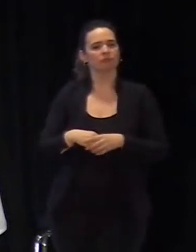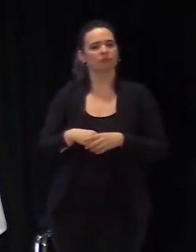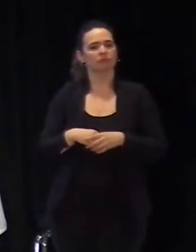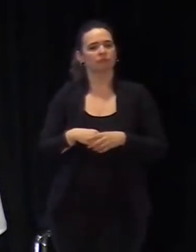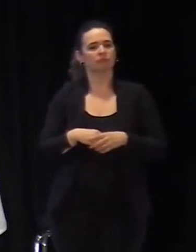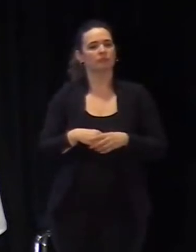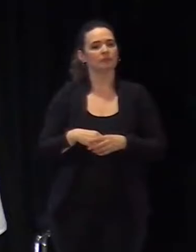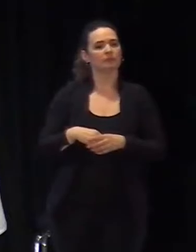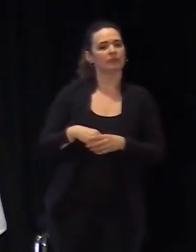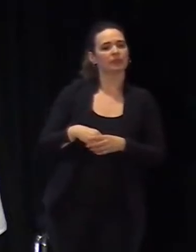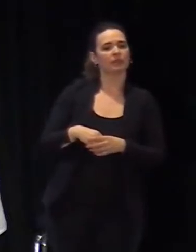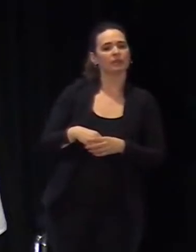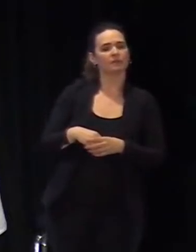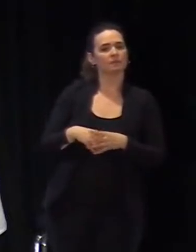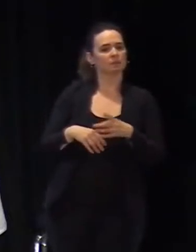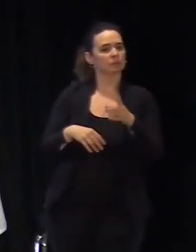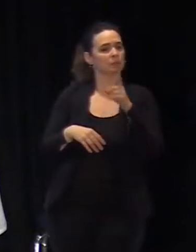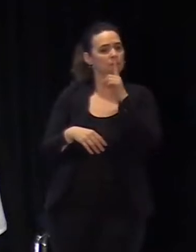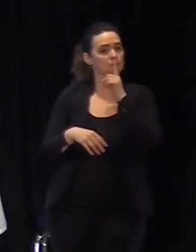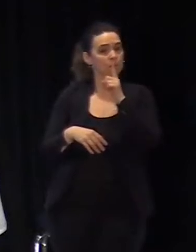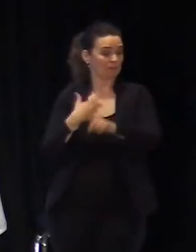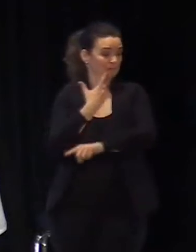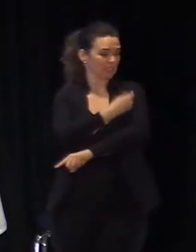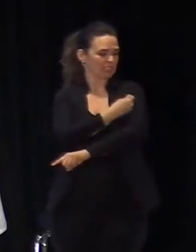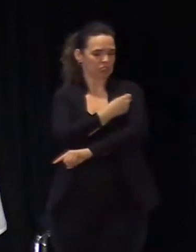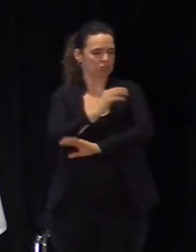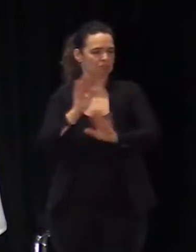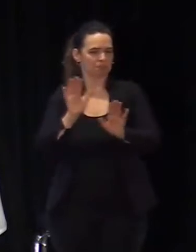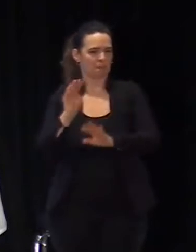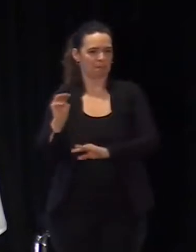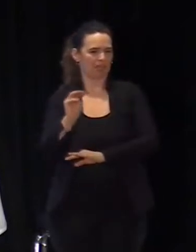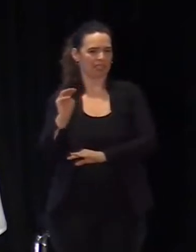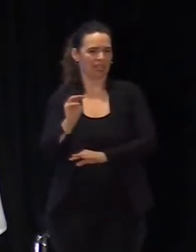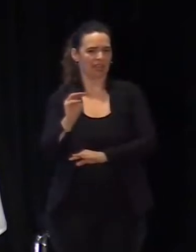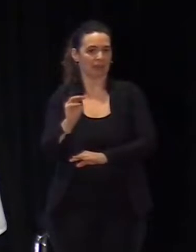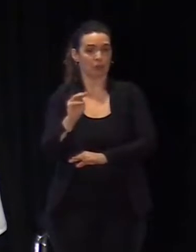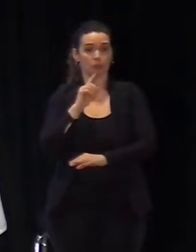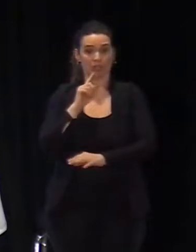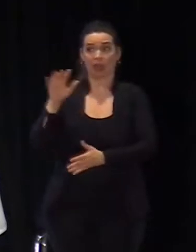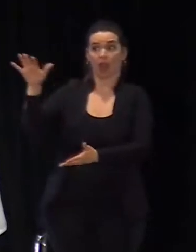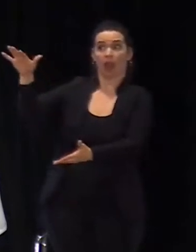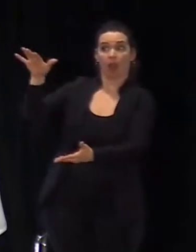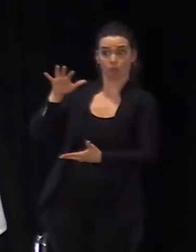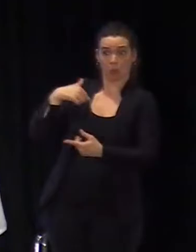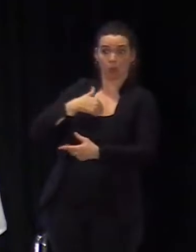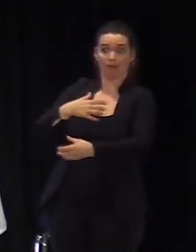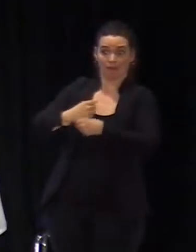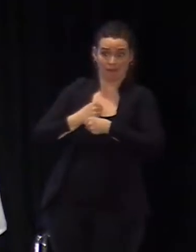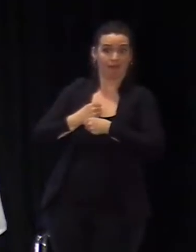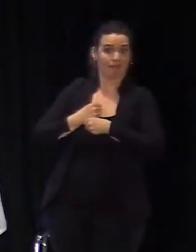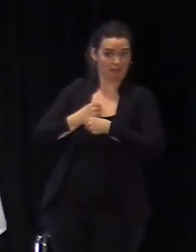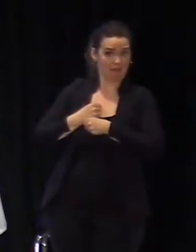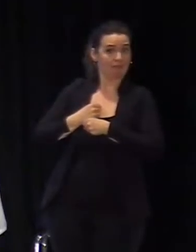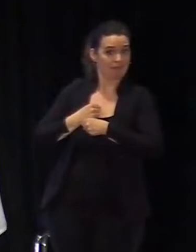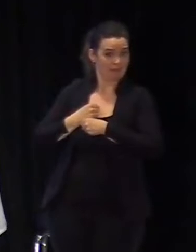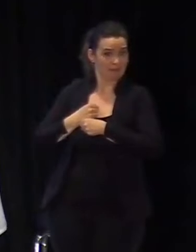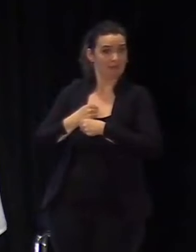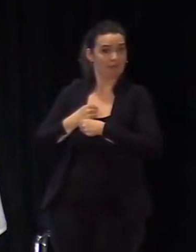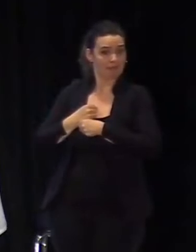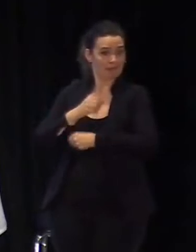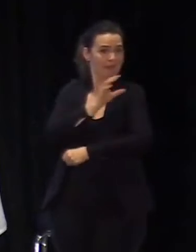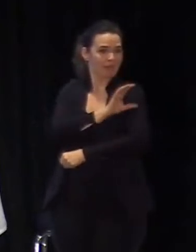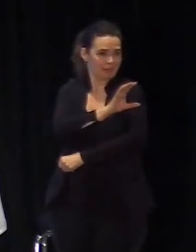Monday. Yeah, we don't even have vaccine yet. So we get the vaccine on Tuesday. The earliest you could do a clinic is Wednesday. Probably unlikely. We'll probably be doing